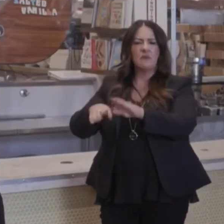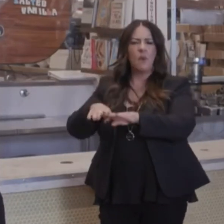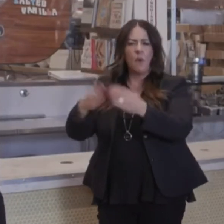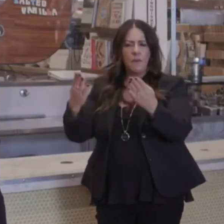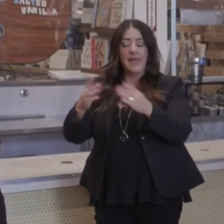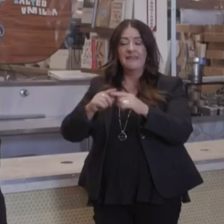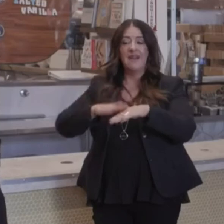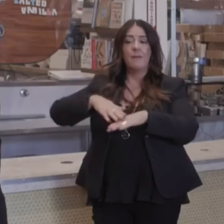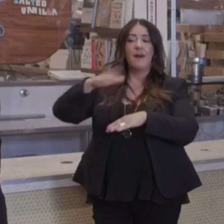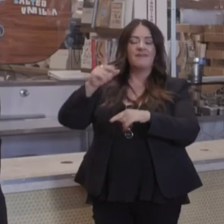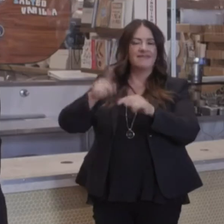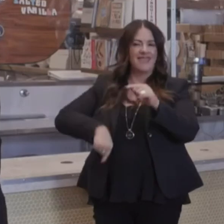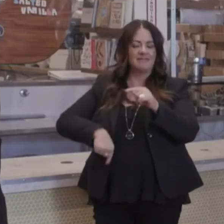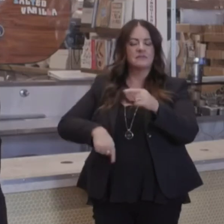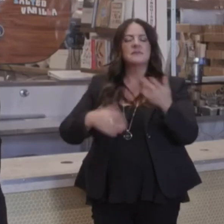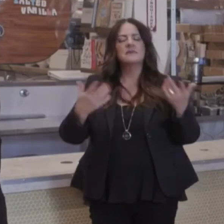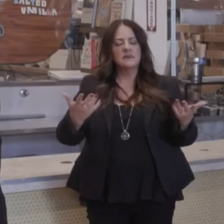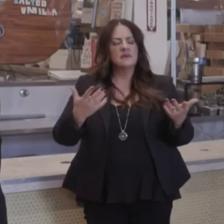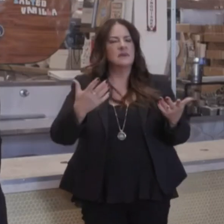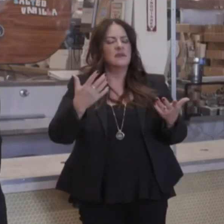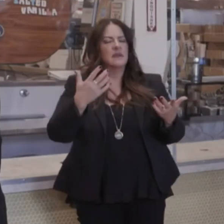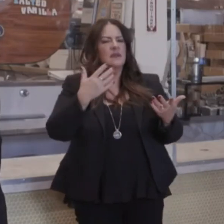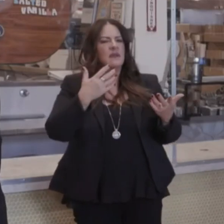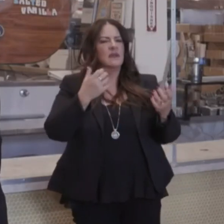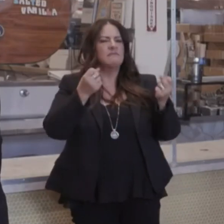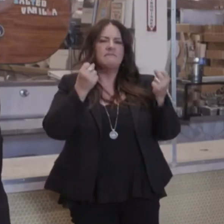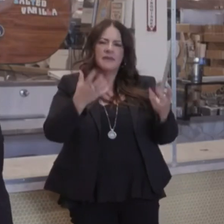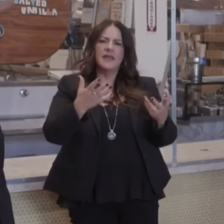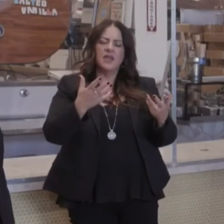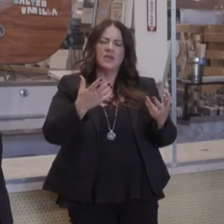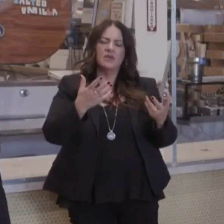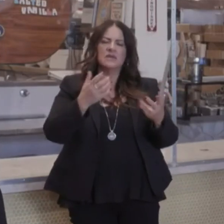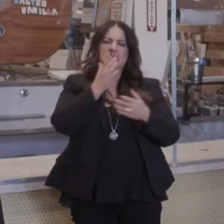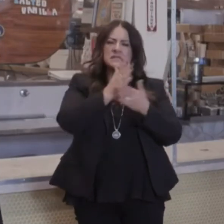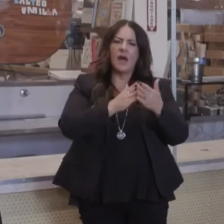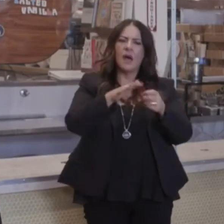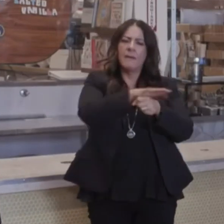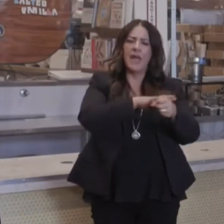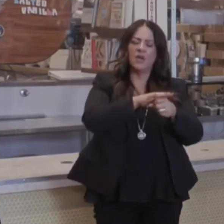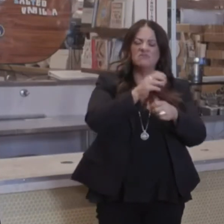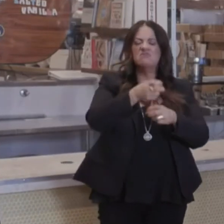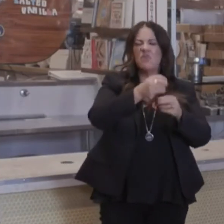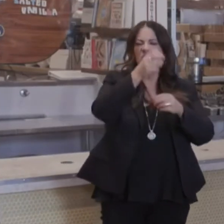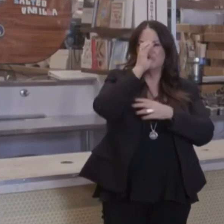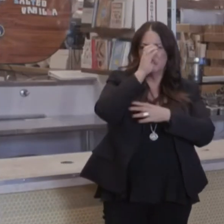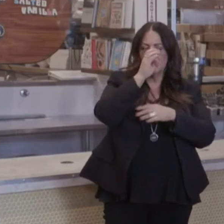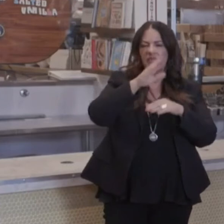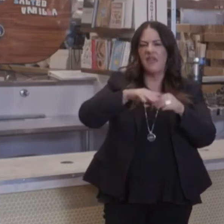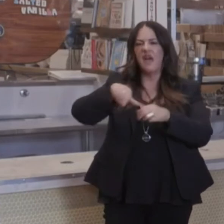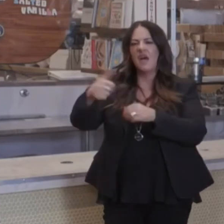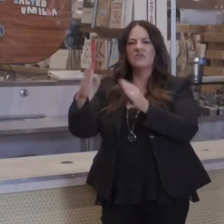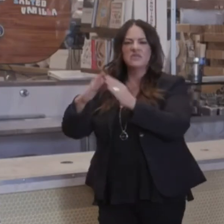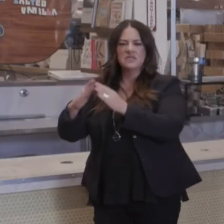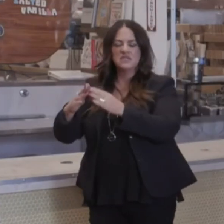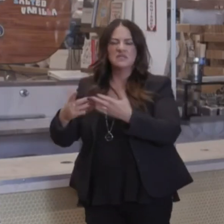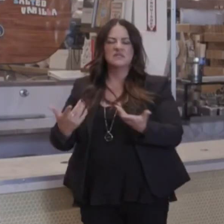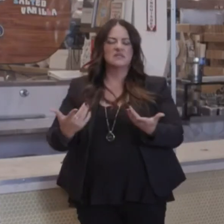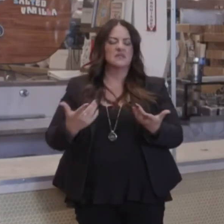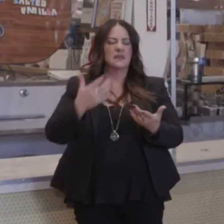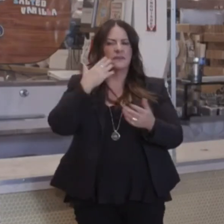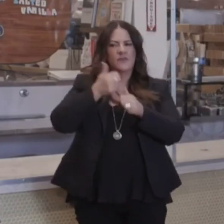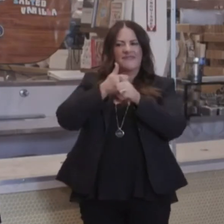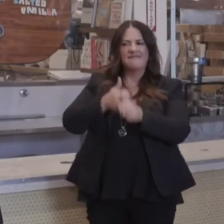consistent with a lot, not all, we're a little more restrictive, acknowledging that, than the CDC guidelines and the spirit,